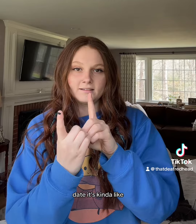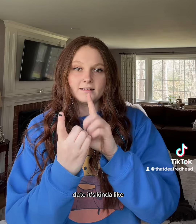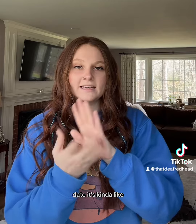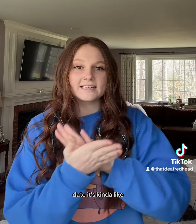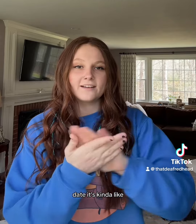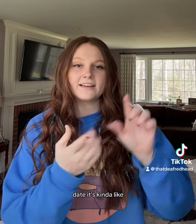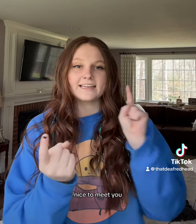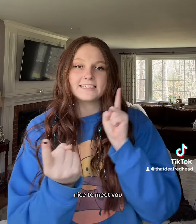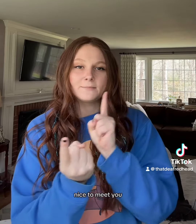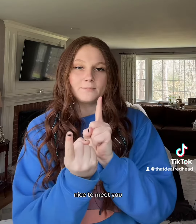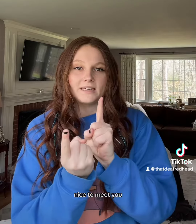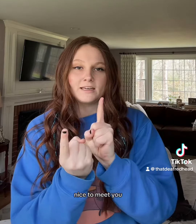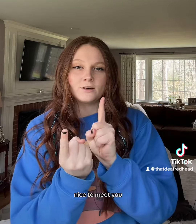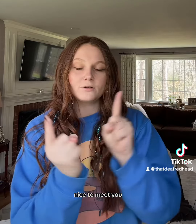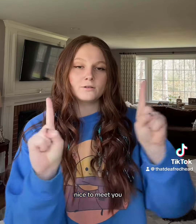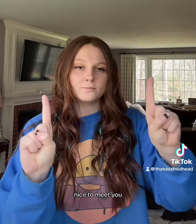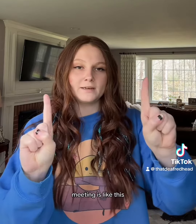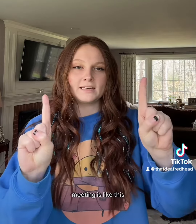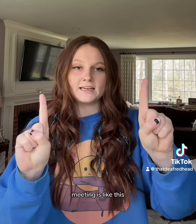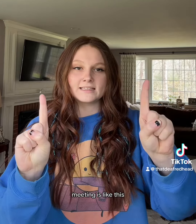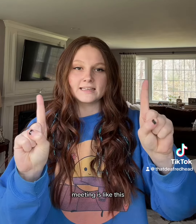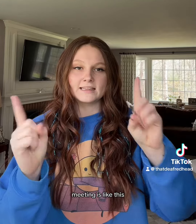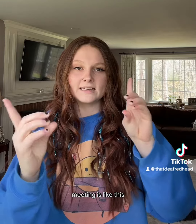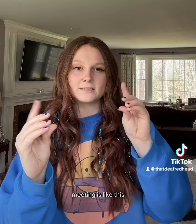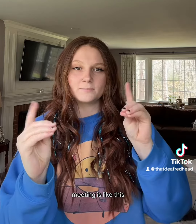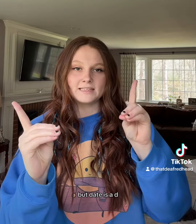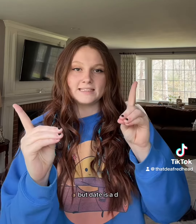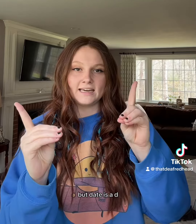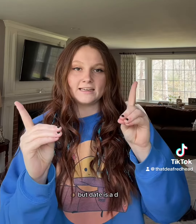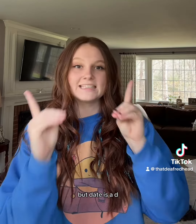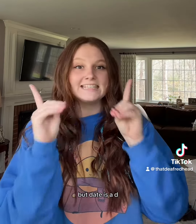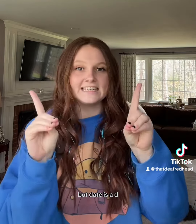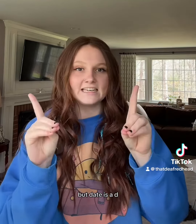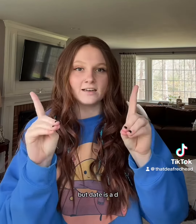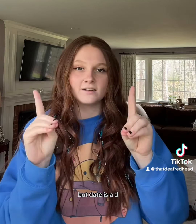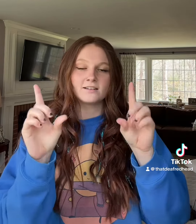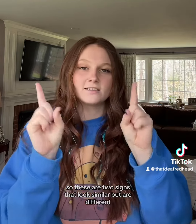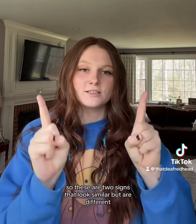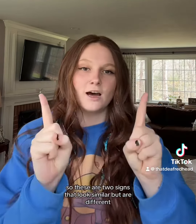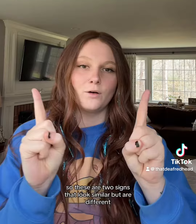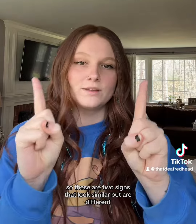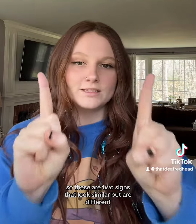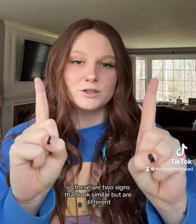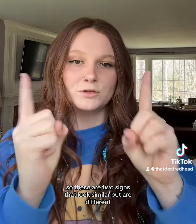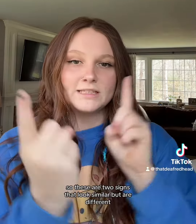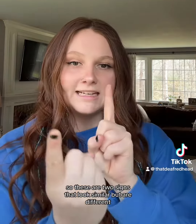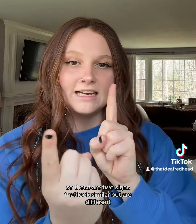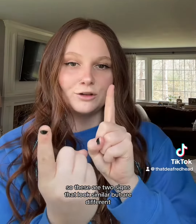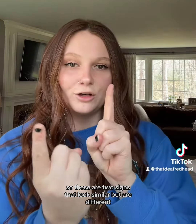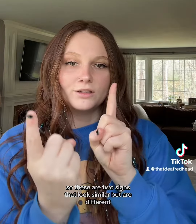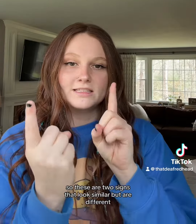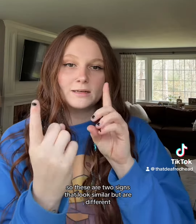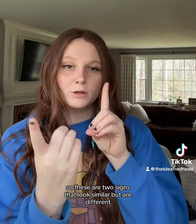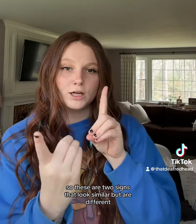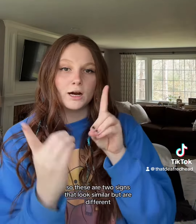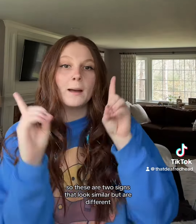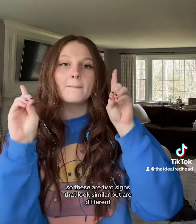It's kind of like nice to meet you. Meeting is like this, but date is a D. So these are two signs that look similar, but